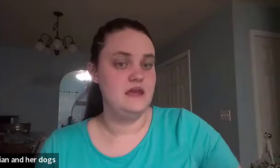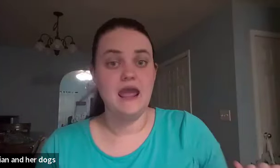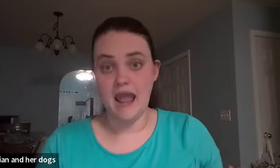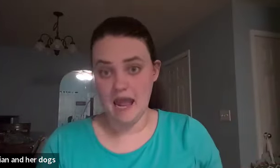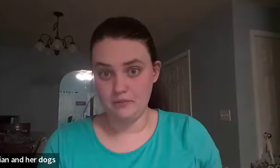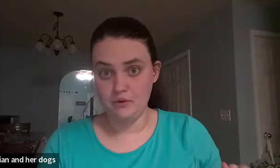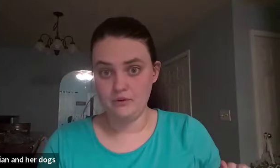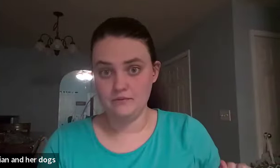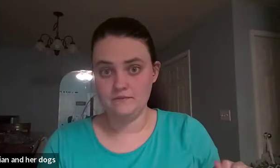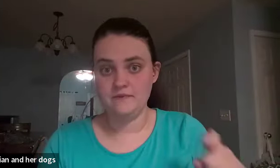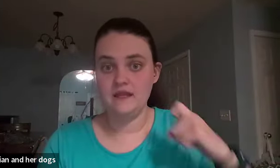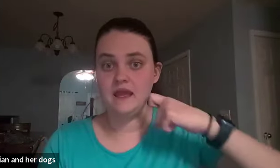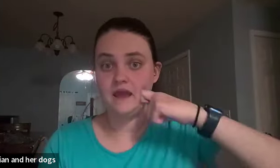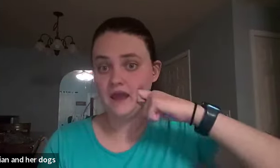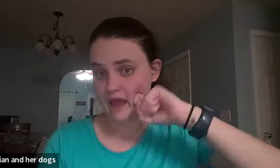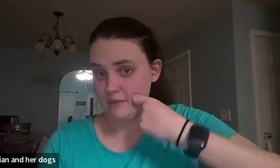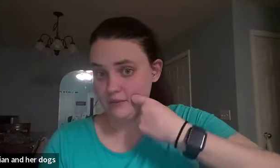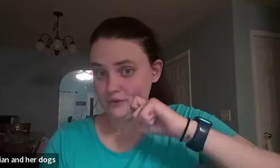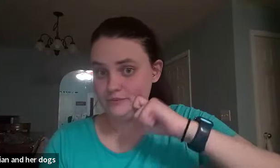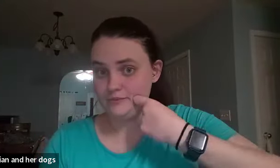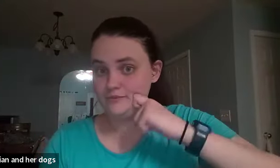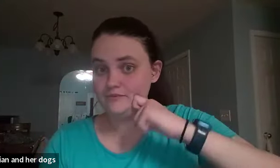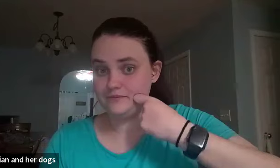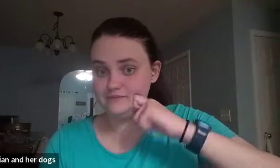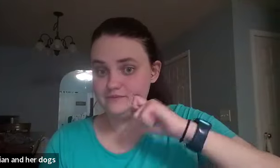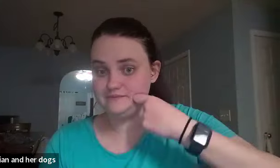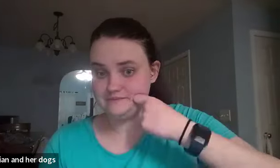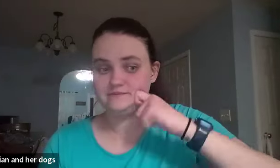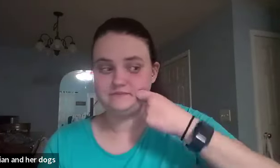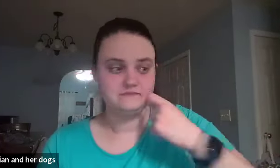Then apple, apple.